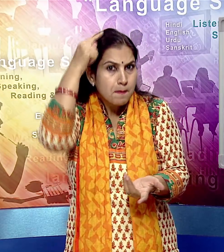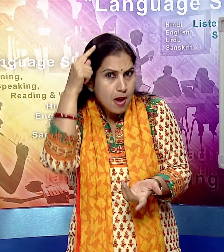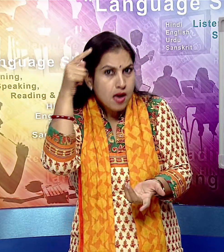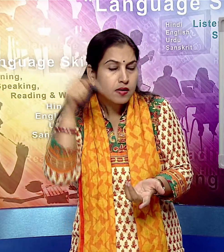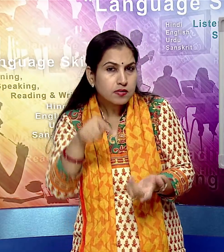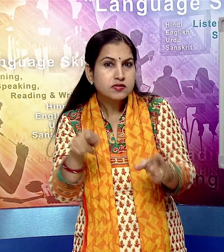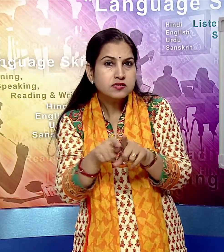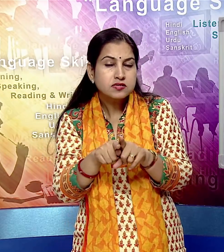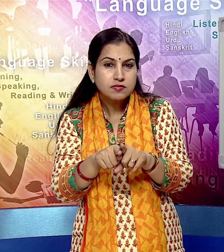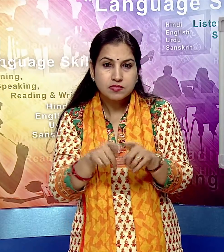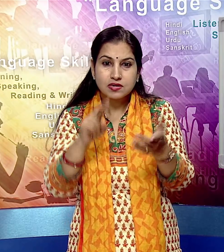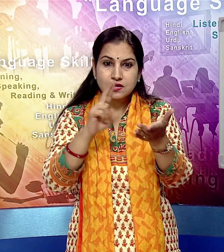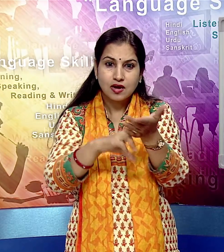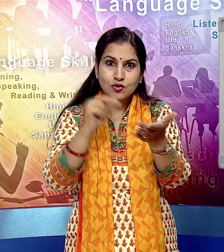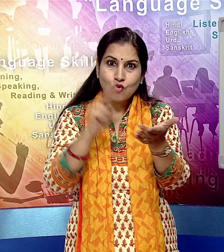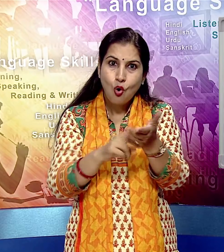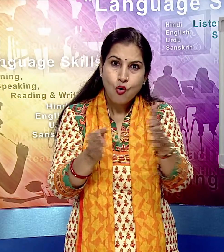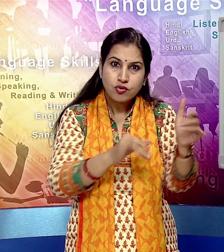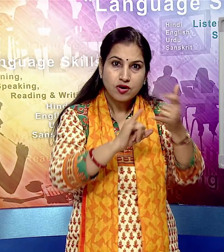including non-stick.